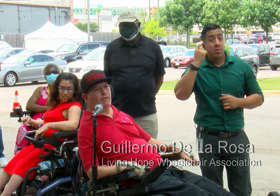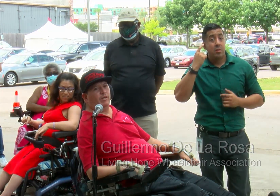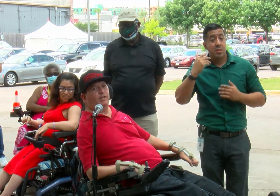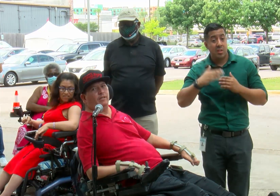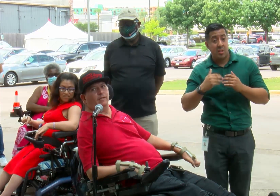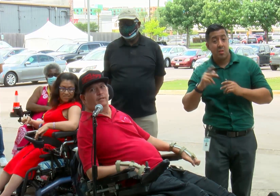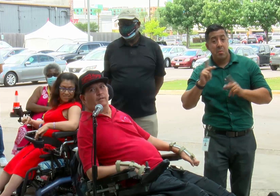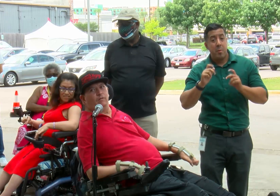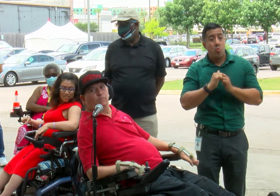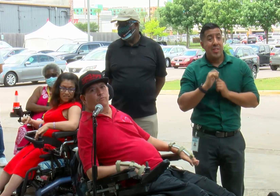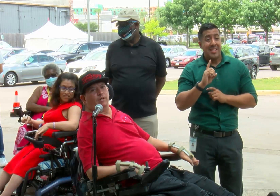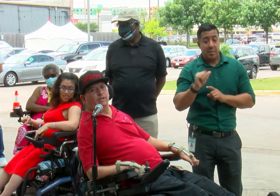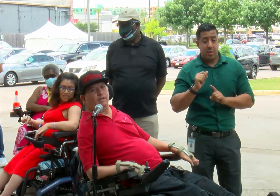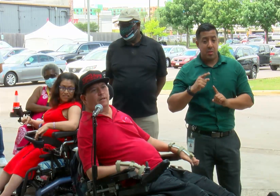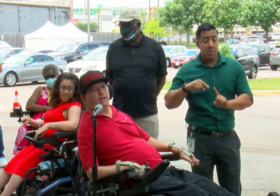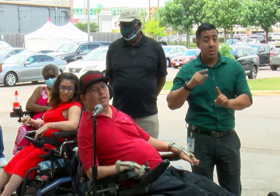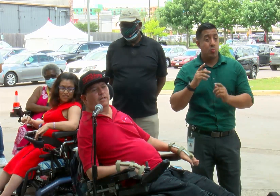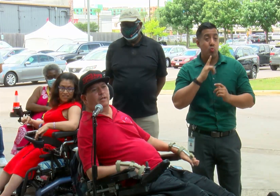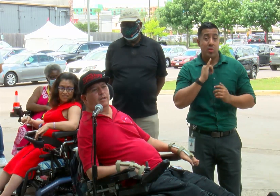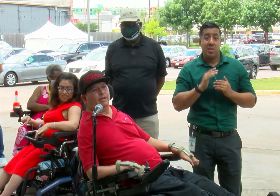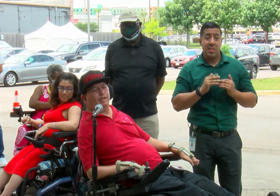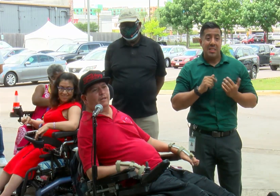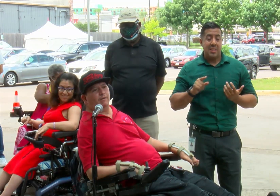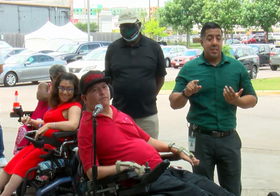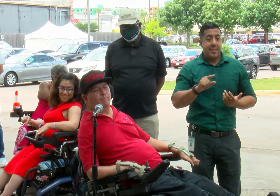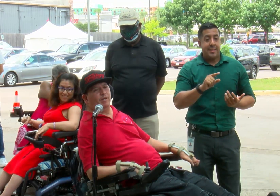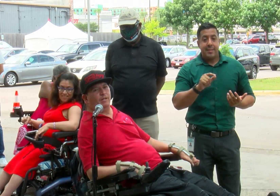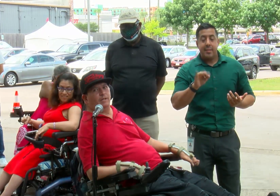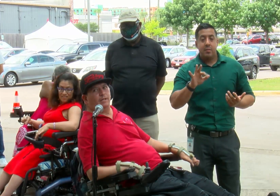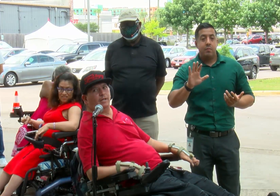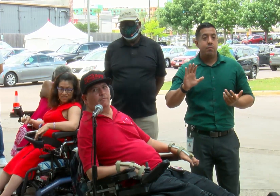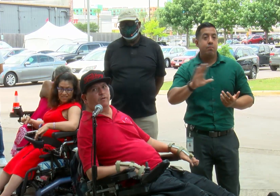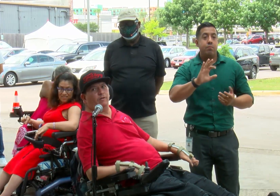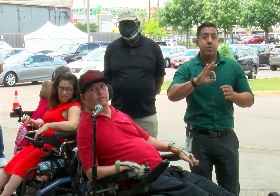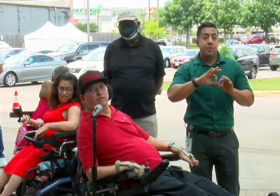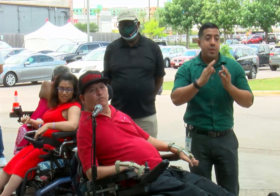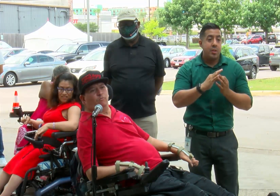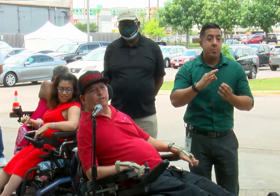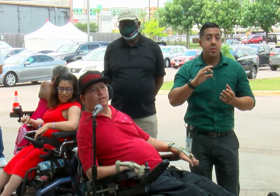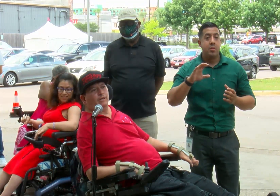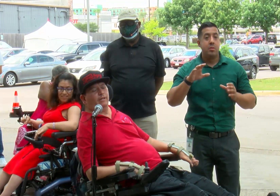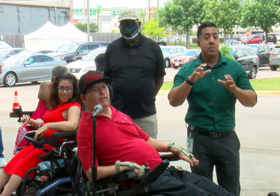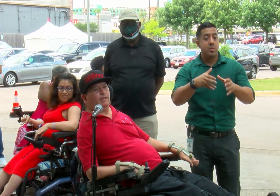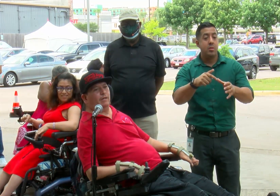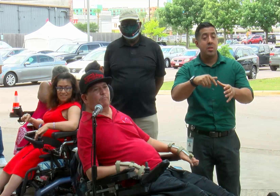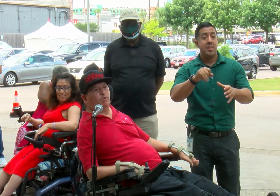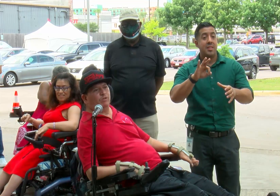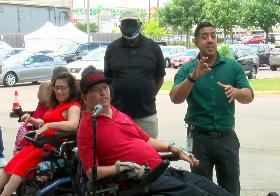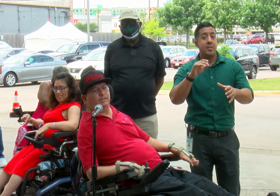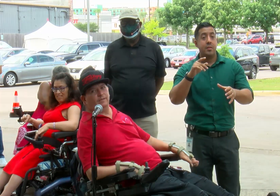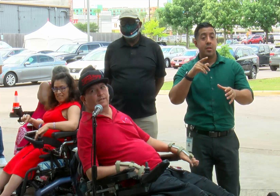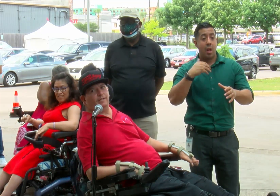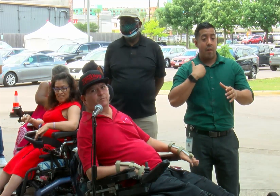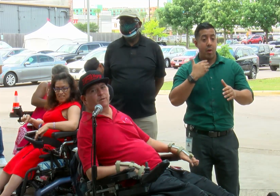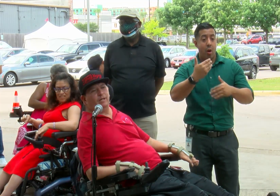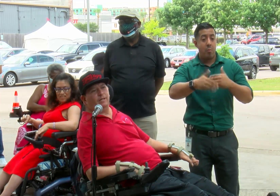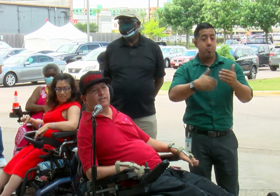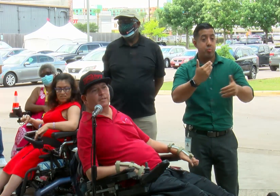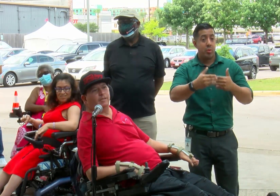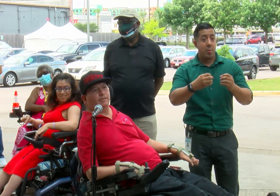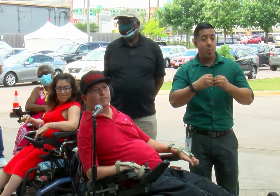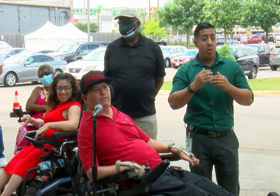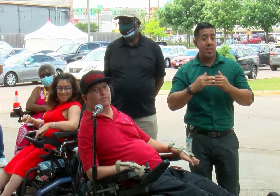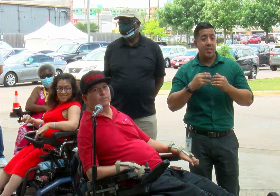with disability when and the family and the caregiver when the process is